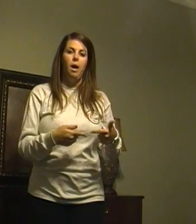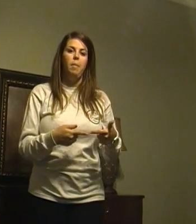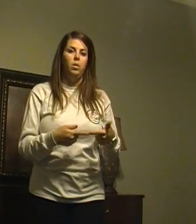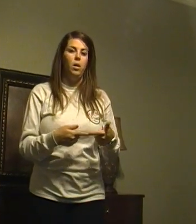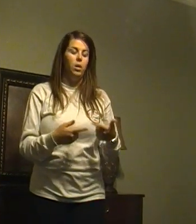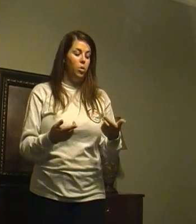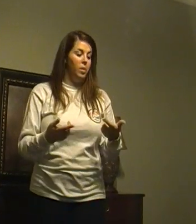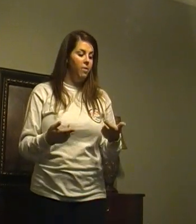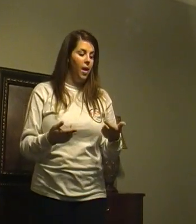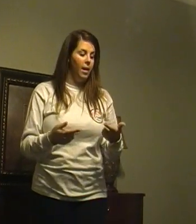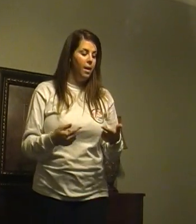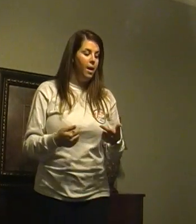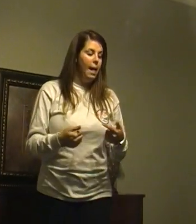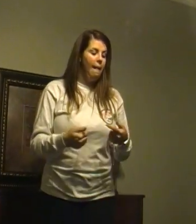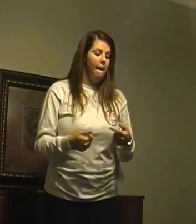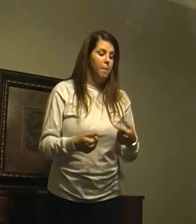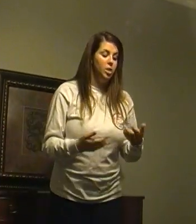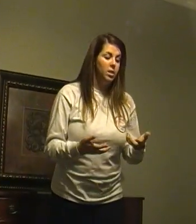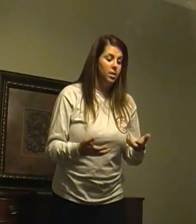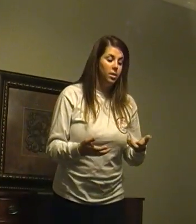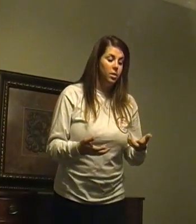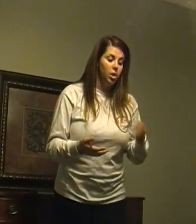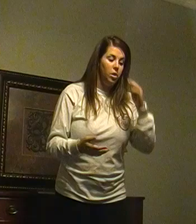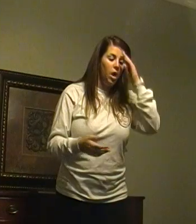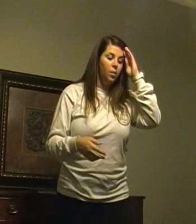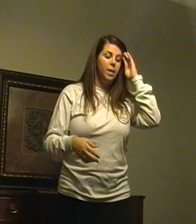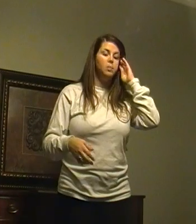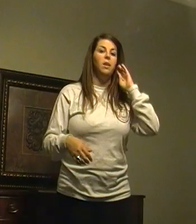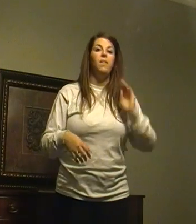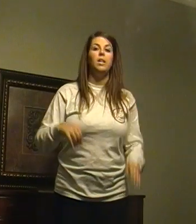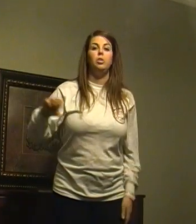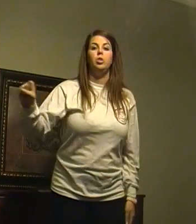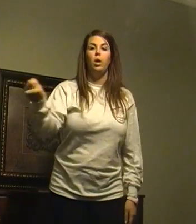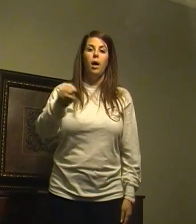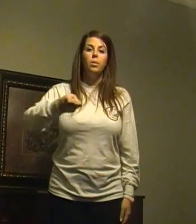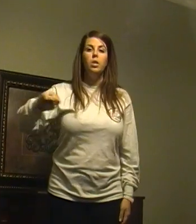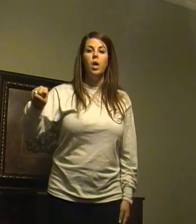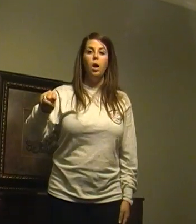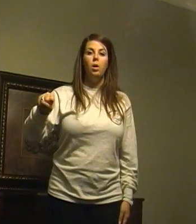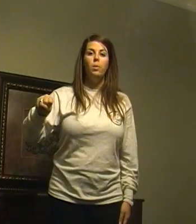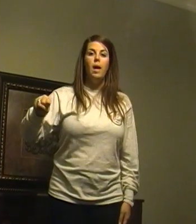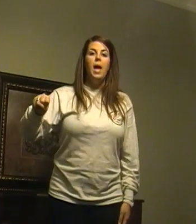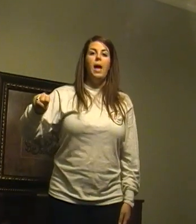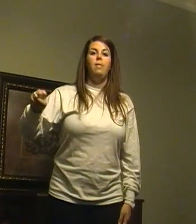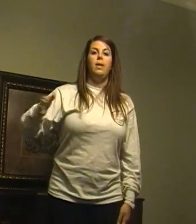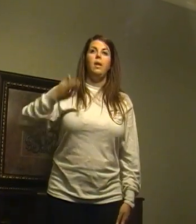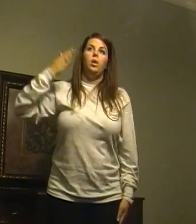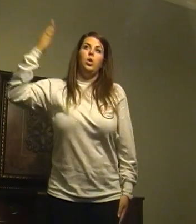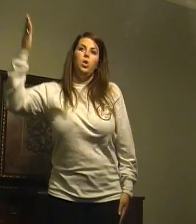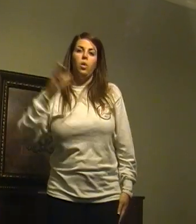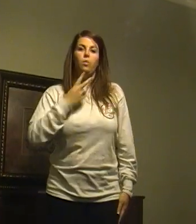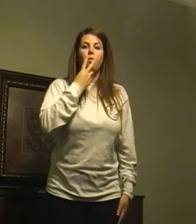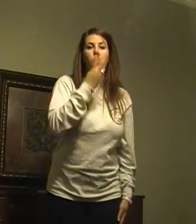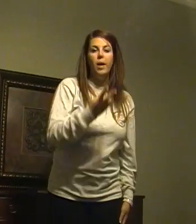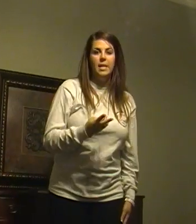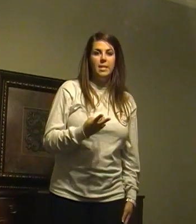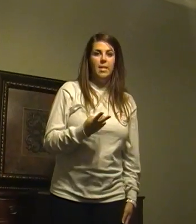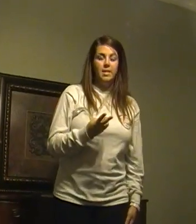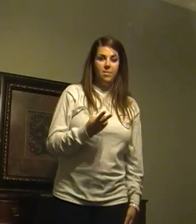up, and you'll be fine. But just so you know, it is pretty fast. You start out with no, and then your voice is